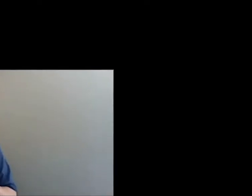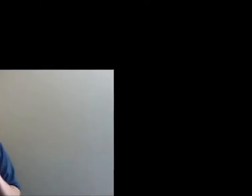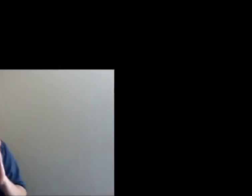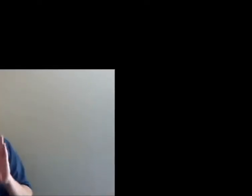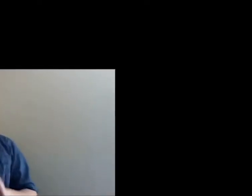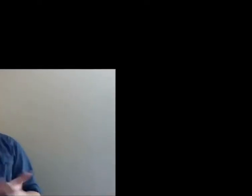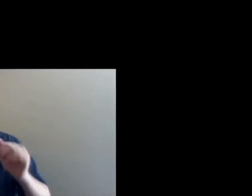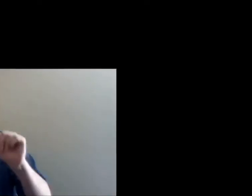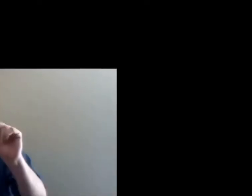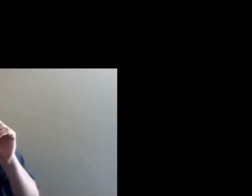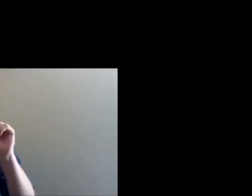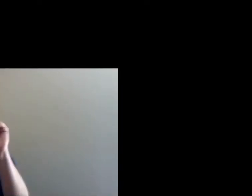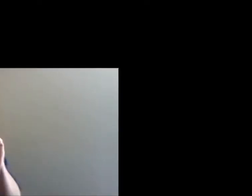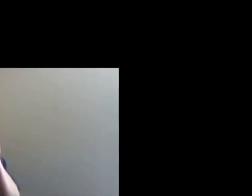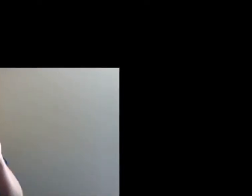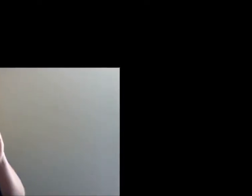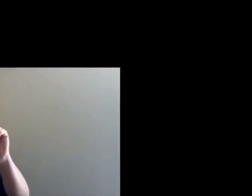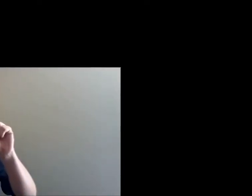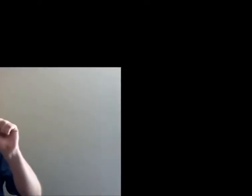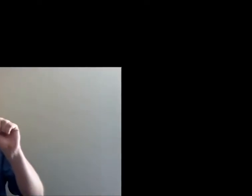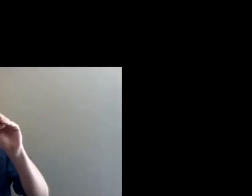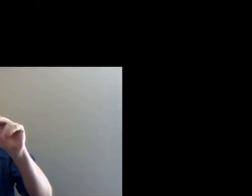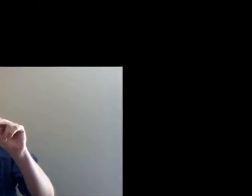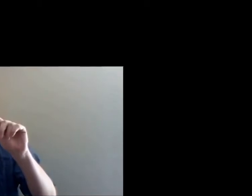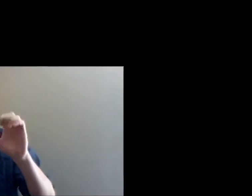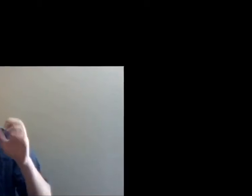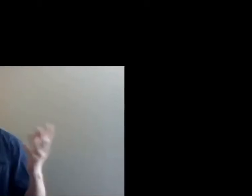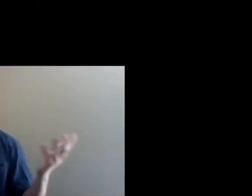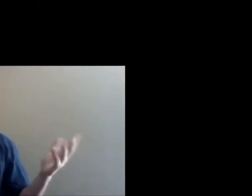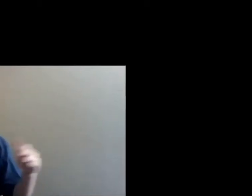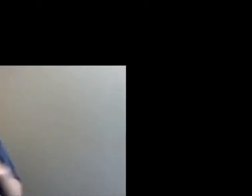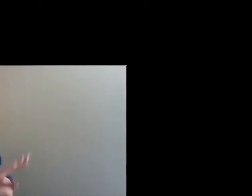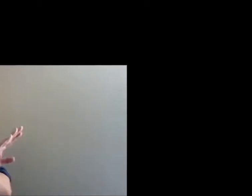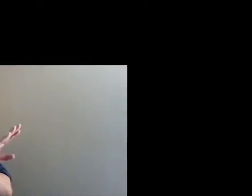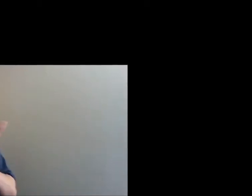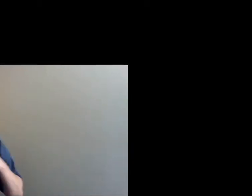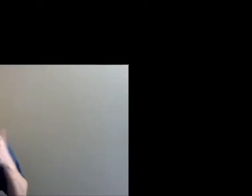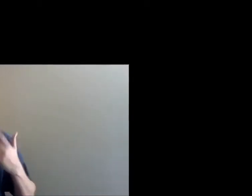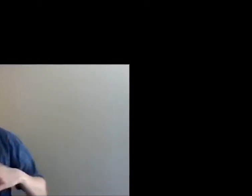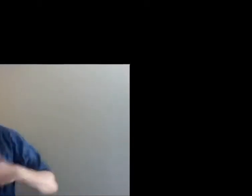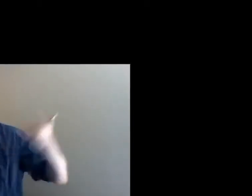We had 1 athlete who qualified into state, Adon Bustamante.